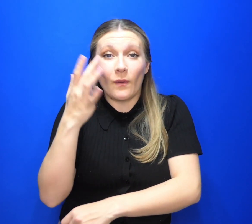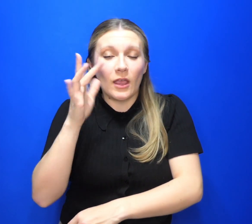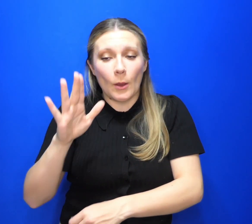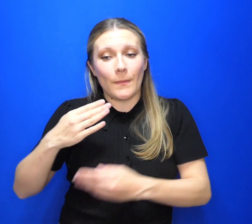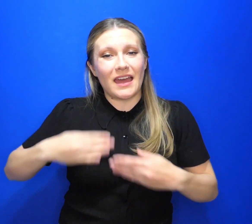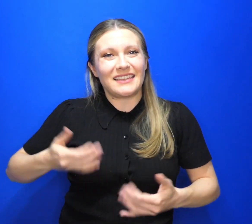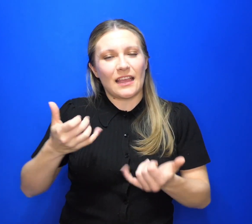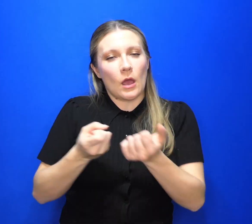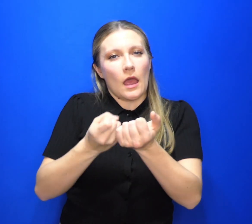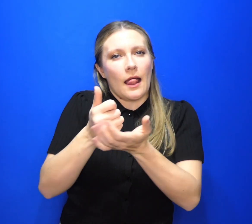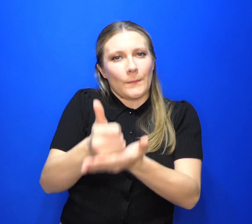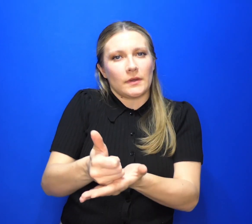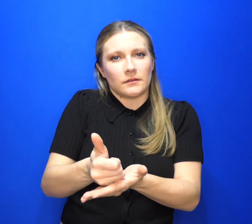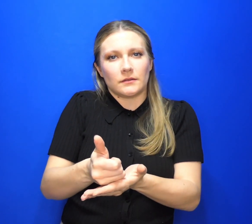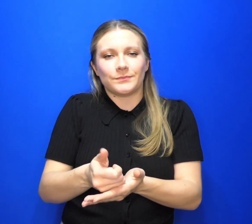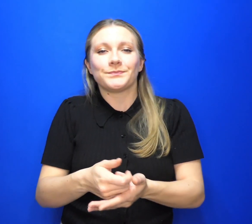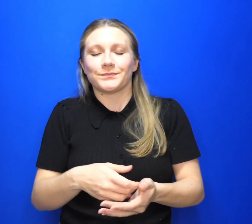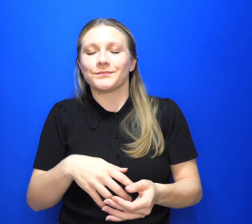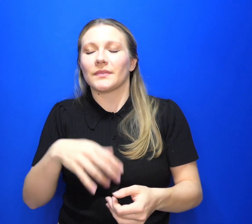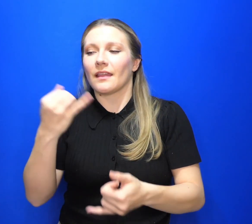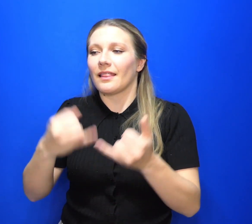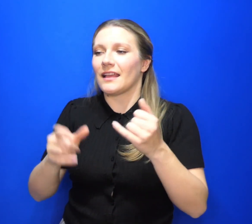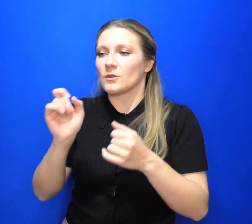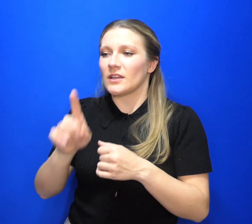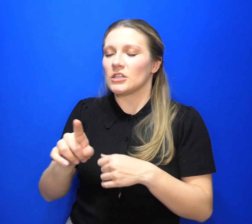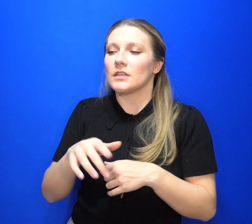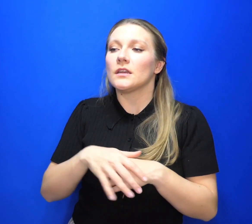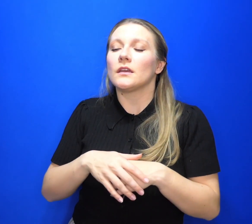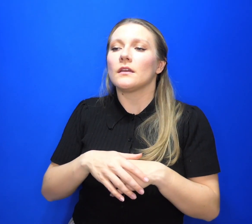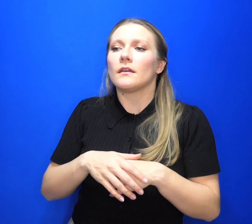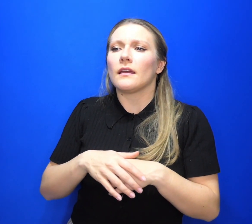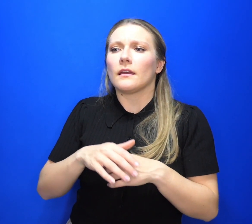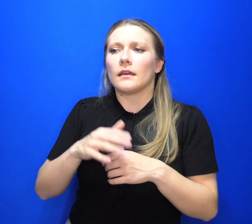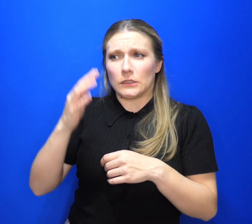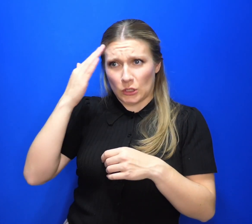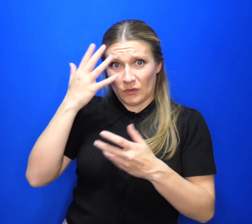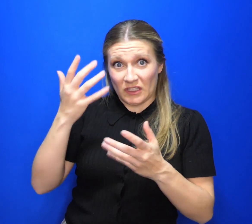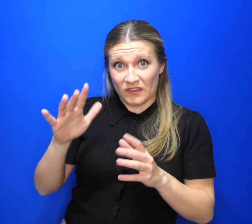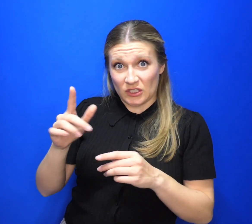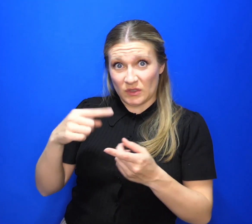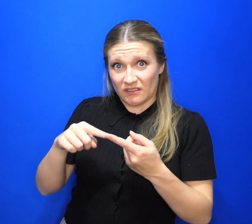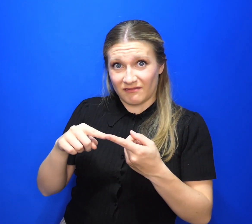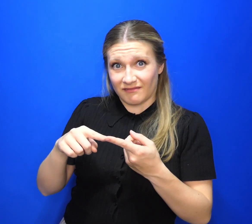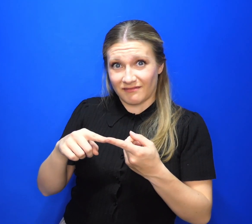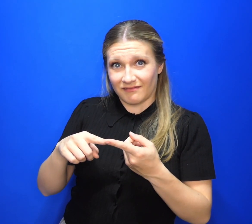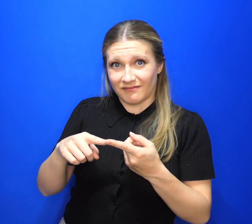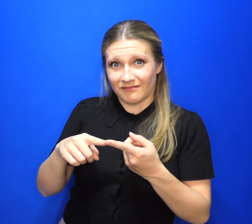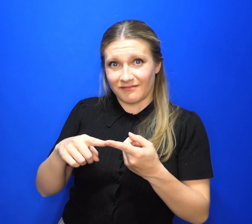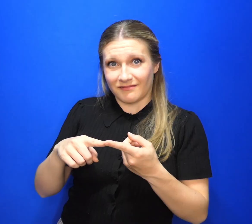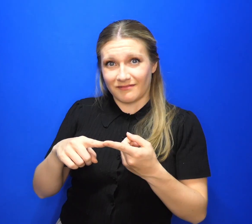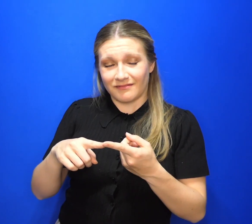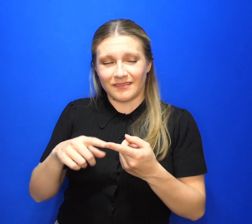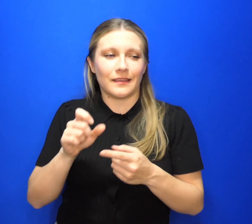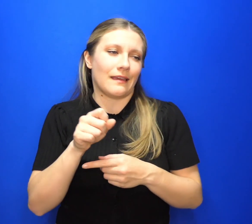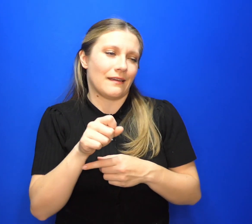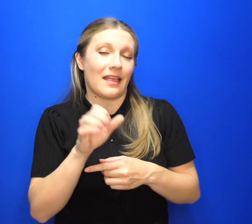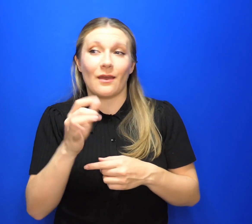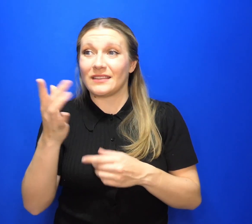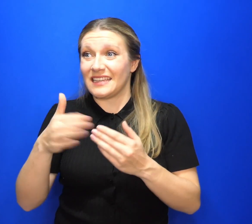I know when it's over? And well, that one's easy because you need a lot more insulin. Your insulin needs go up. And it's, again, this is